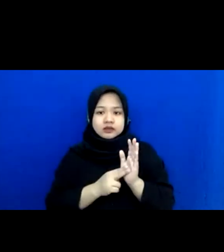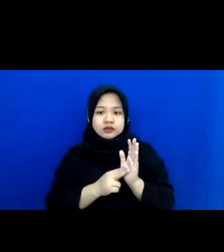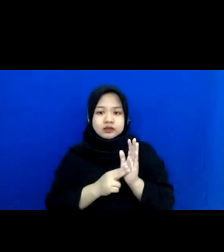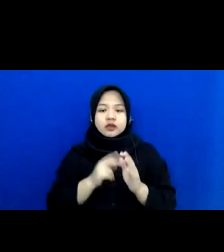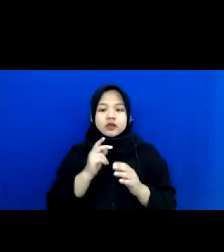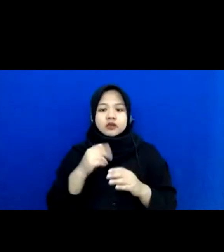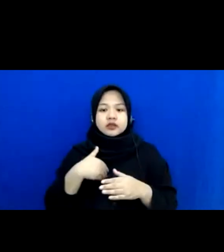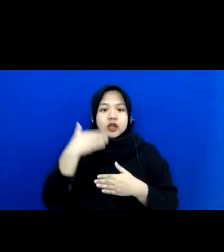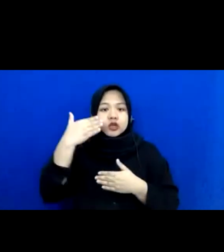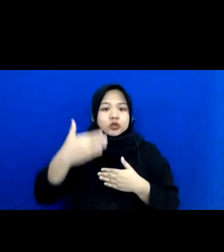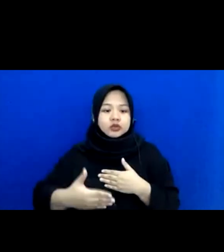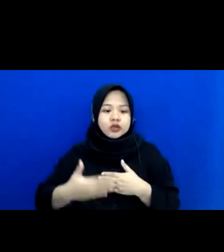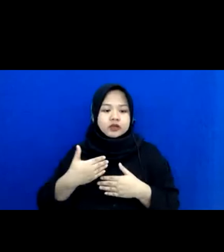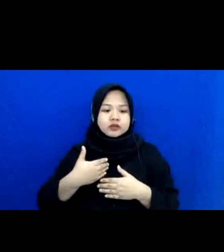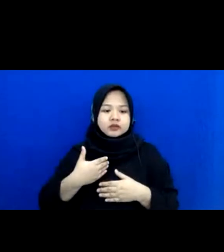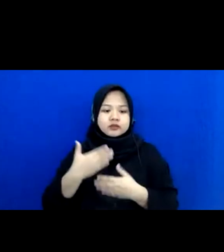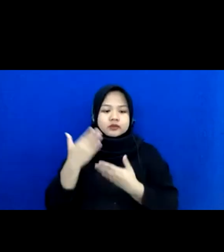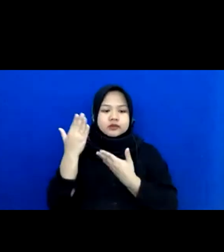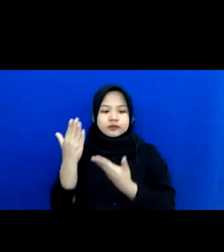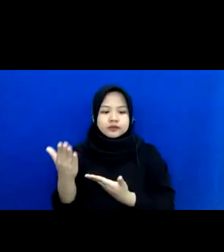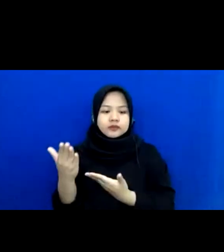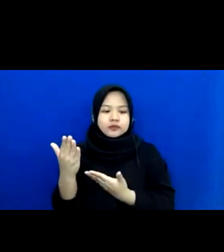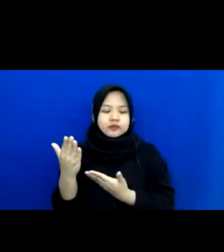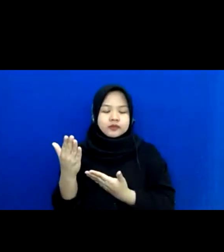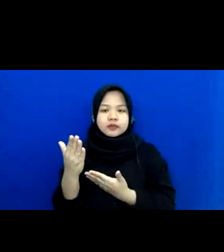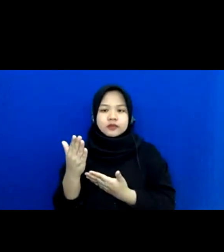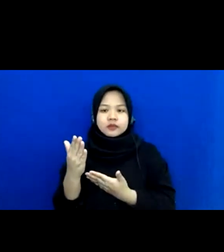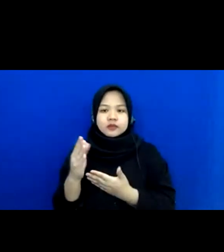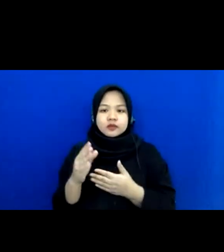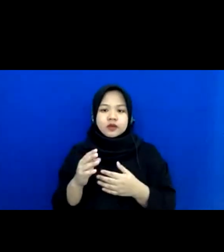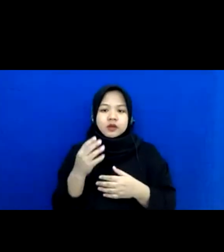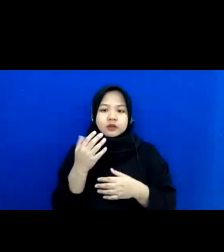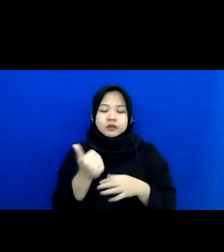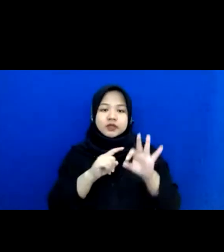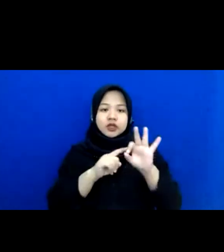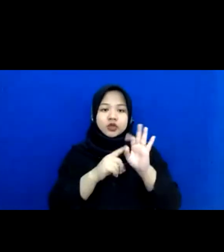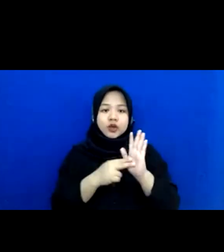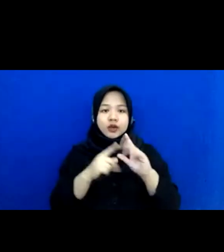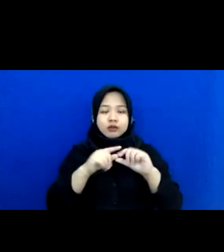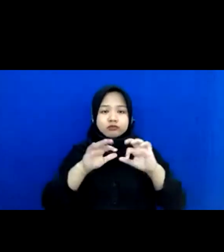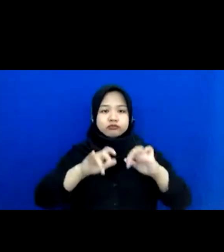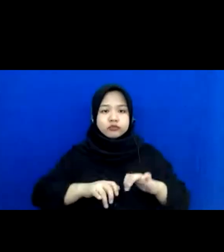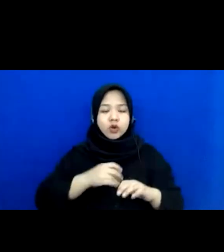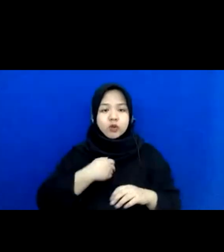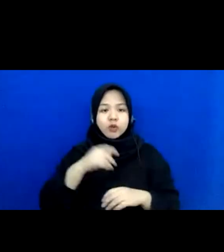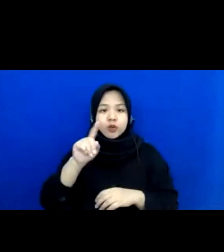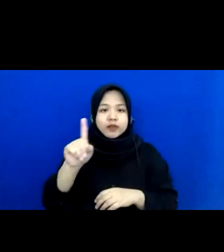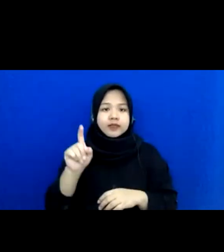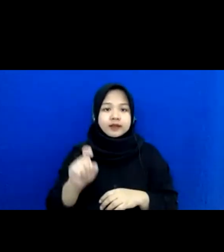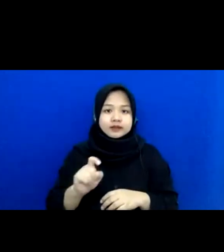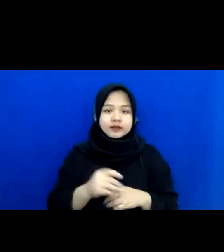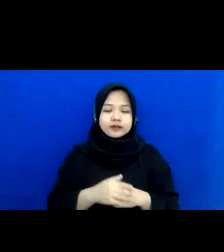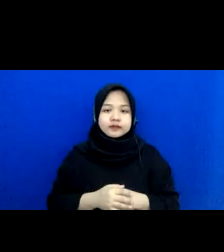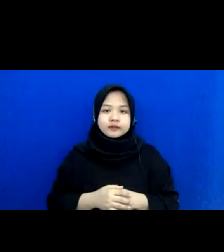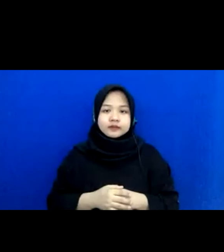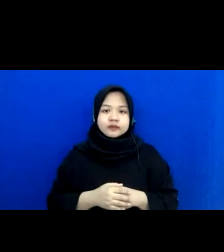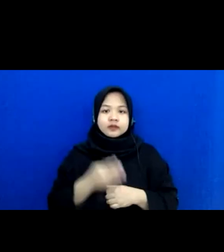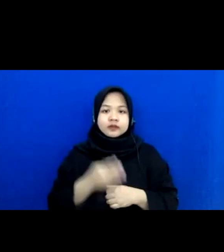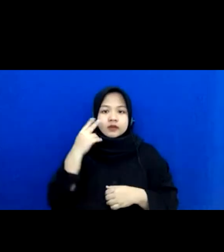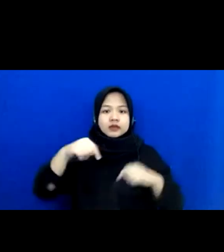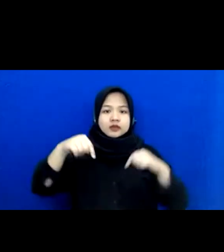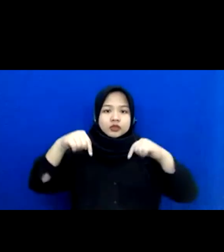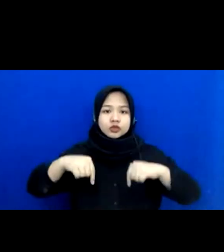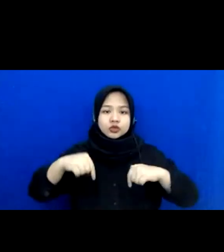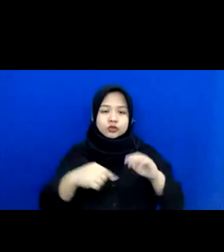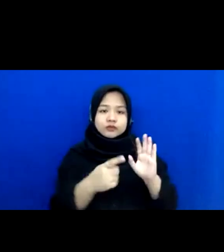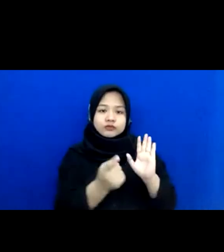you to please key in your questions into the Q&A chat box. So if you look at the bottom of your Zoom screen, you